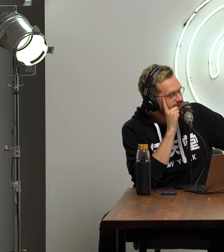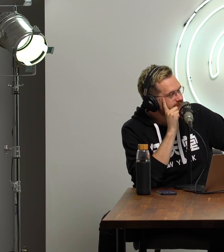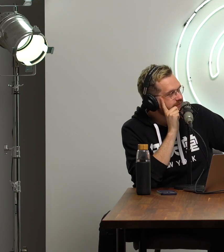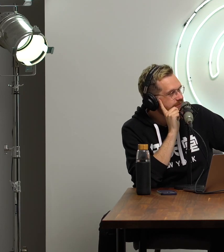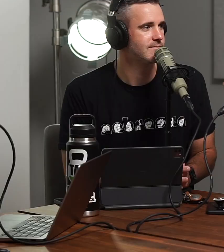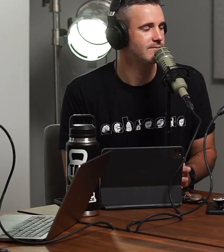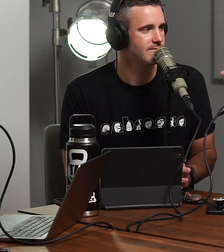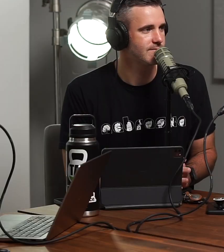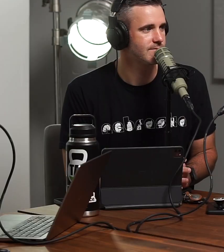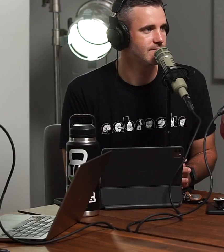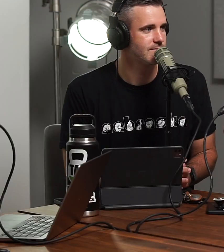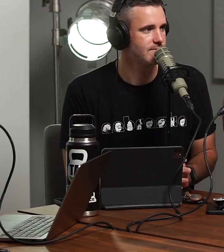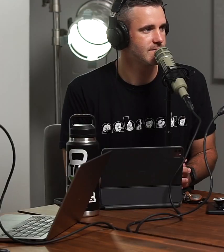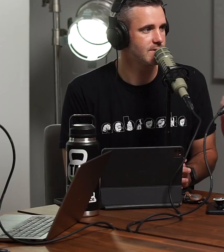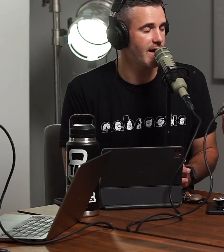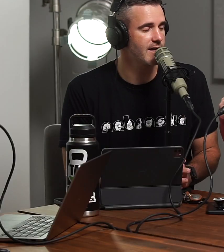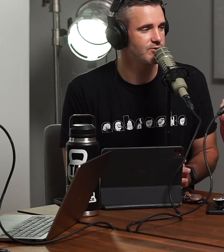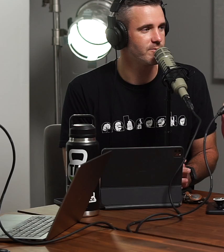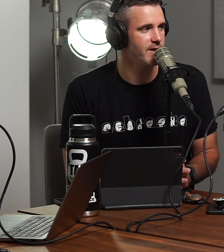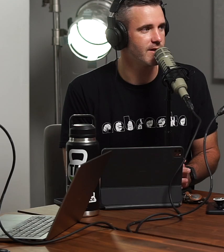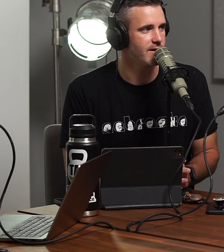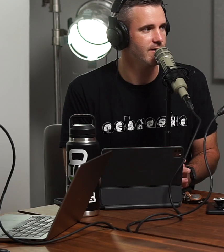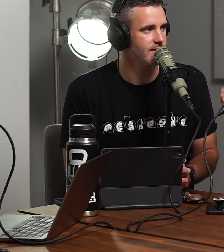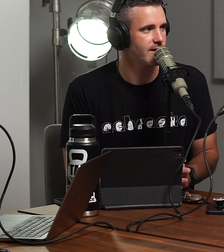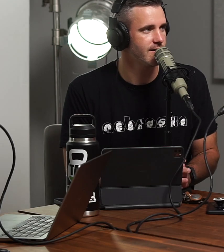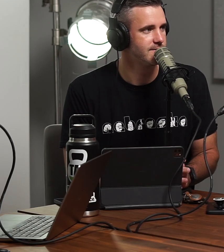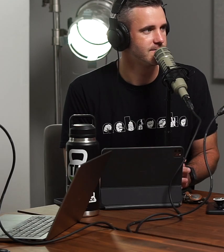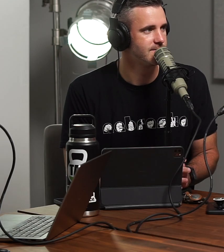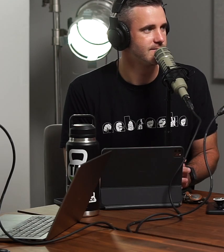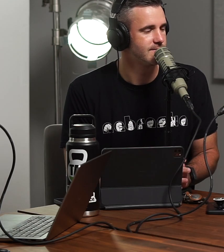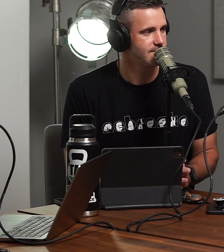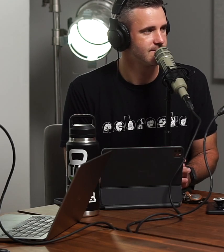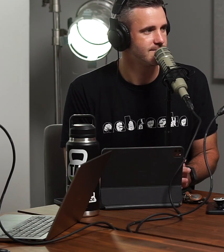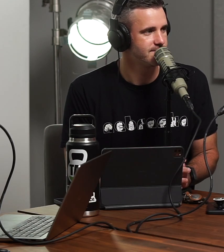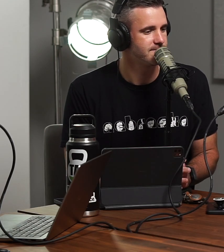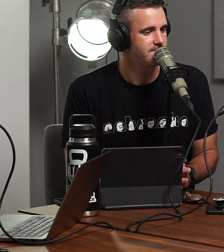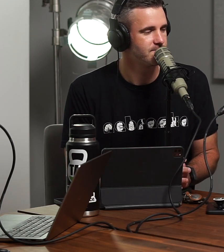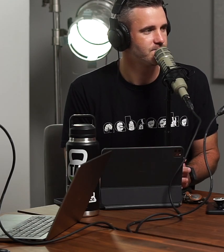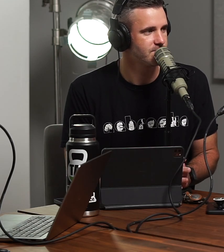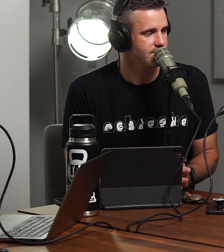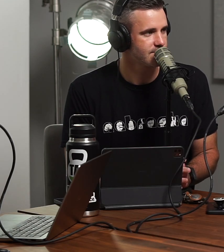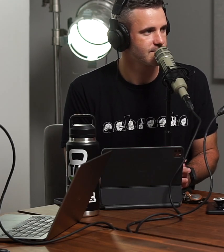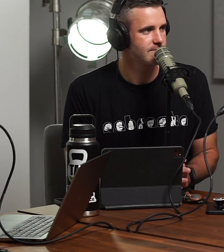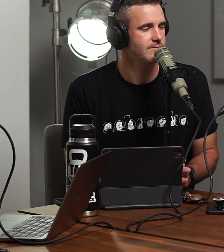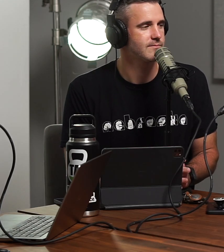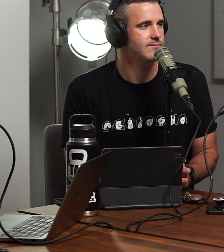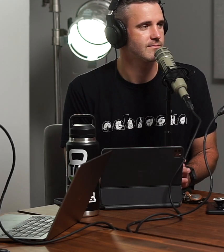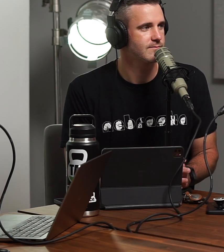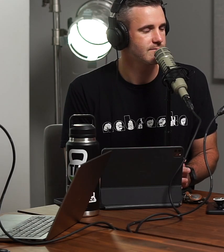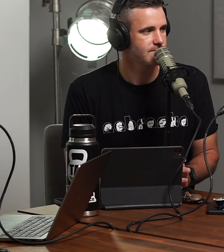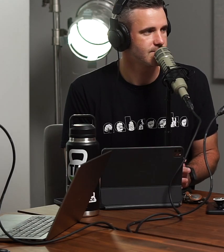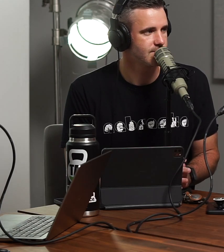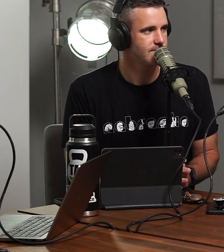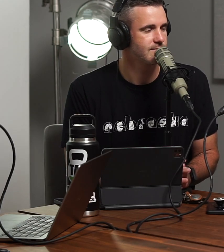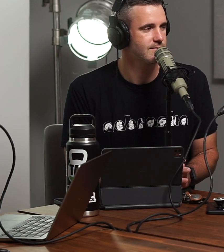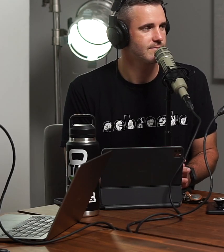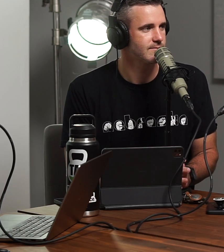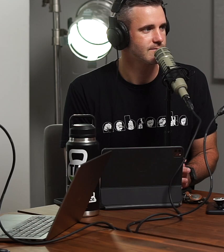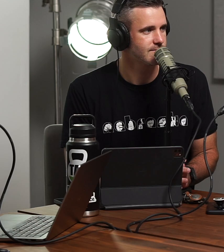and like put some some season actual meat in it yeah and then i chop up like onion you can put pickles in it and then you make your own sauce